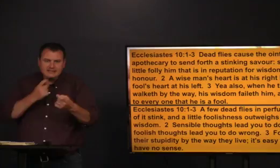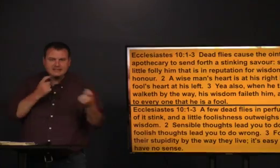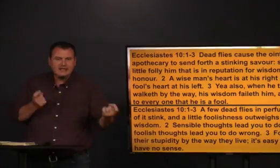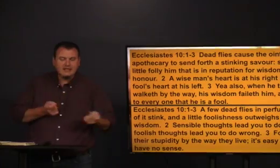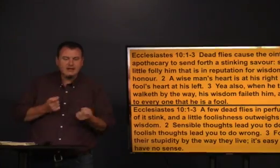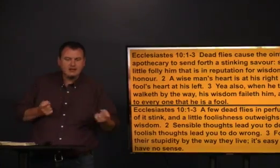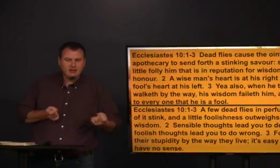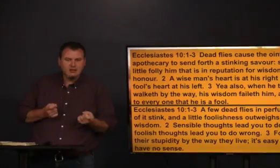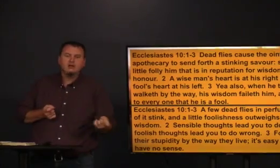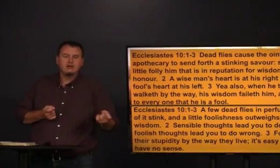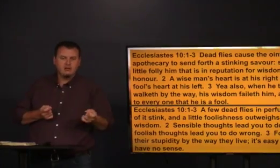Sin